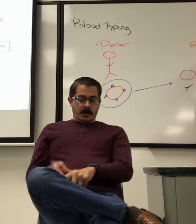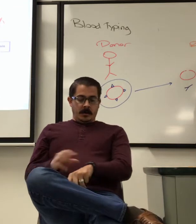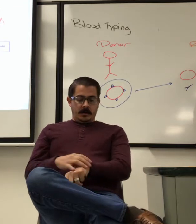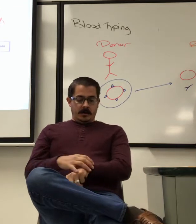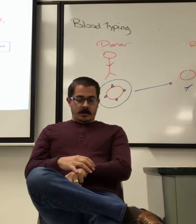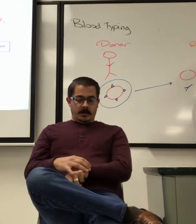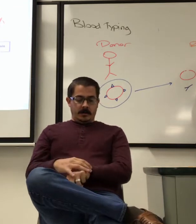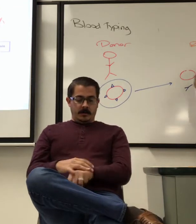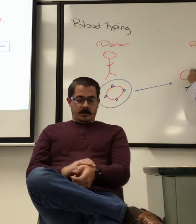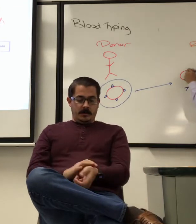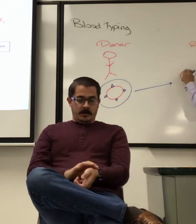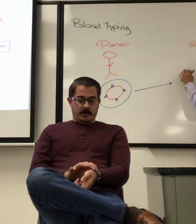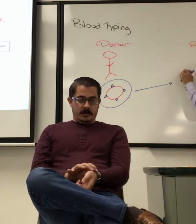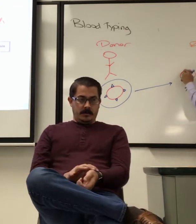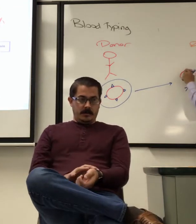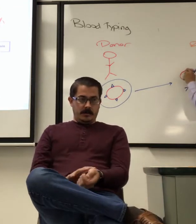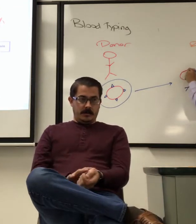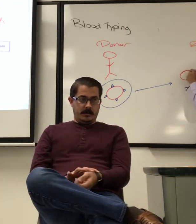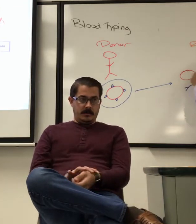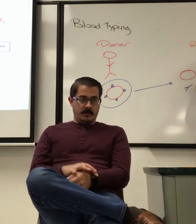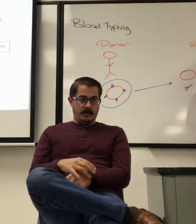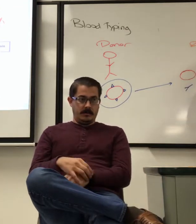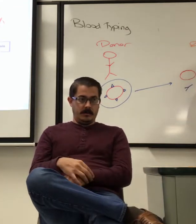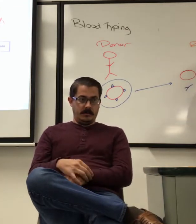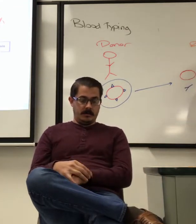blue triangles.